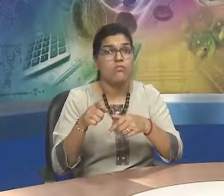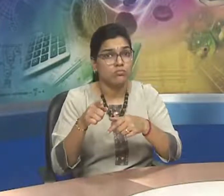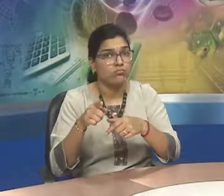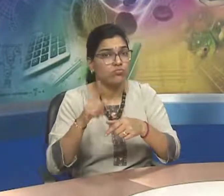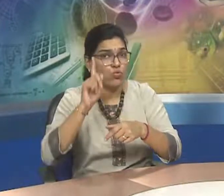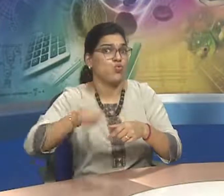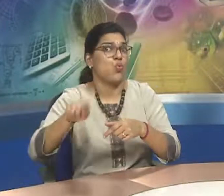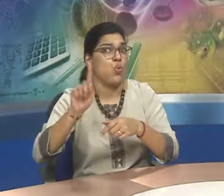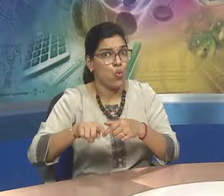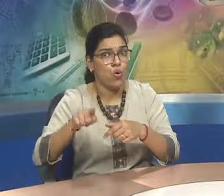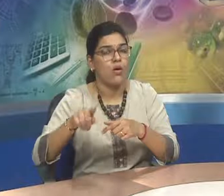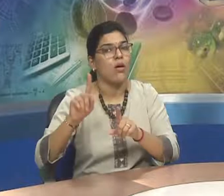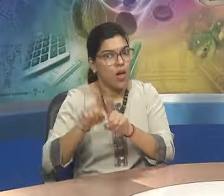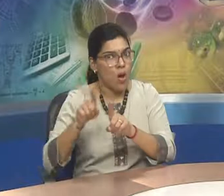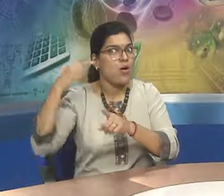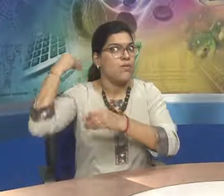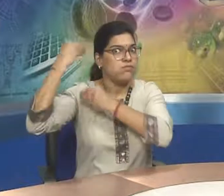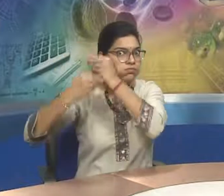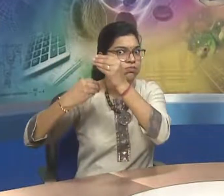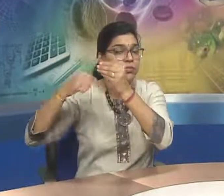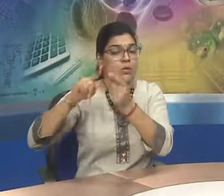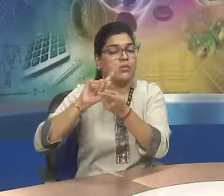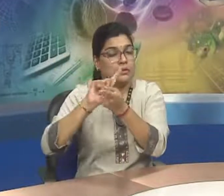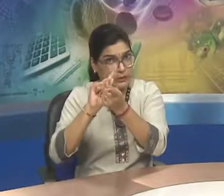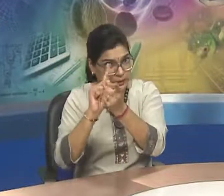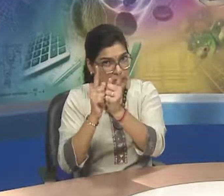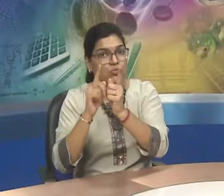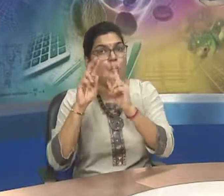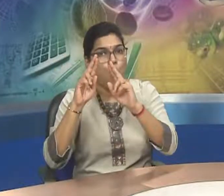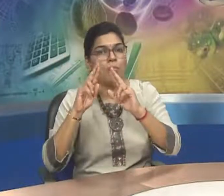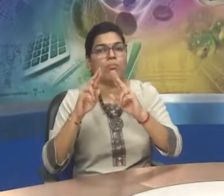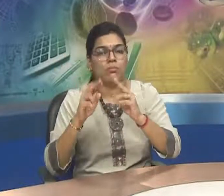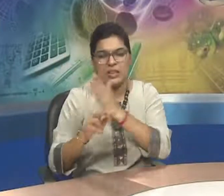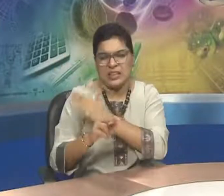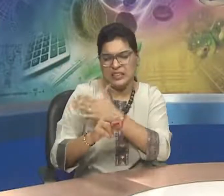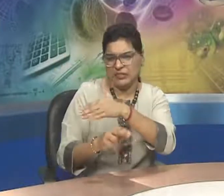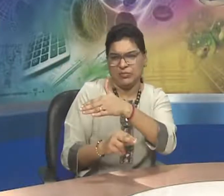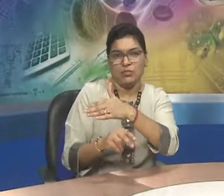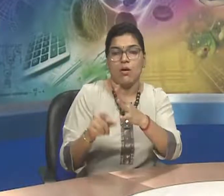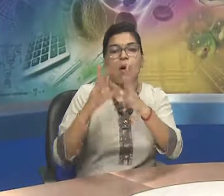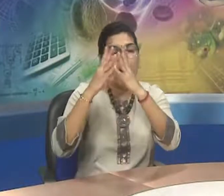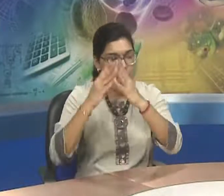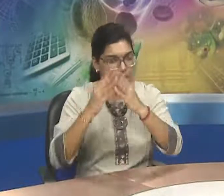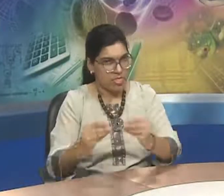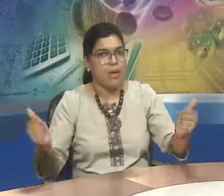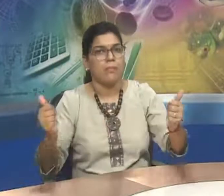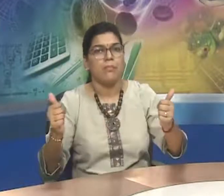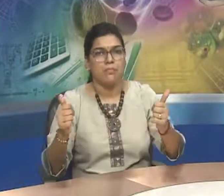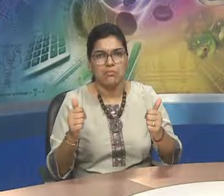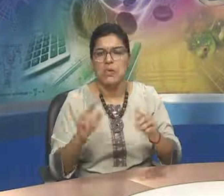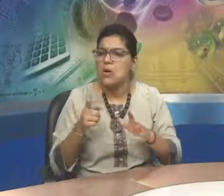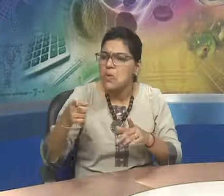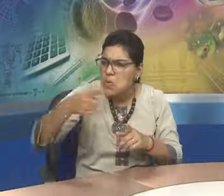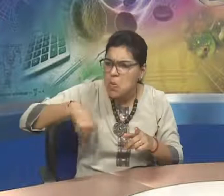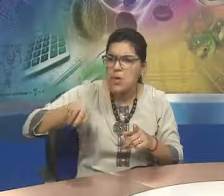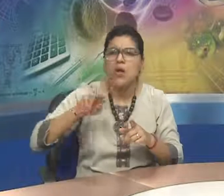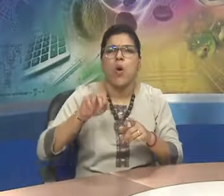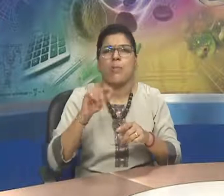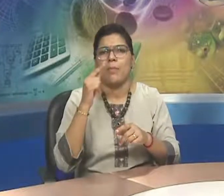also on citizens that create social disparities.